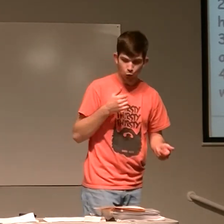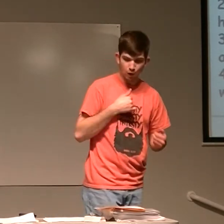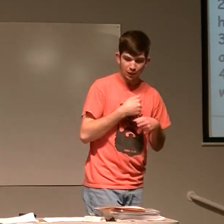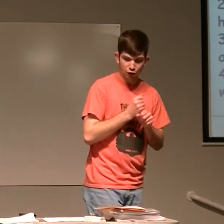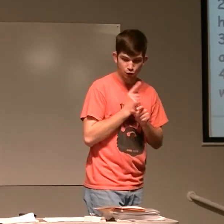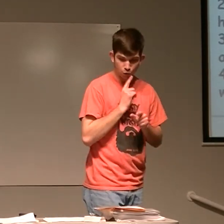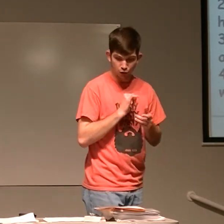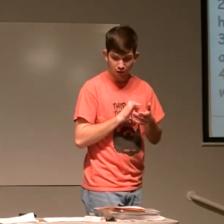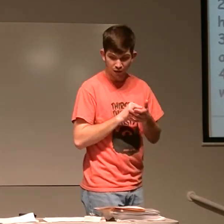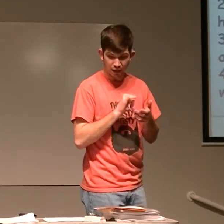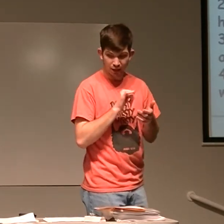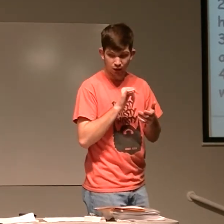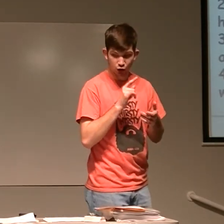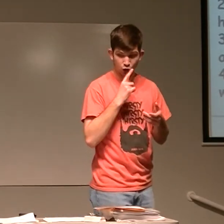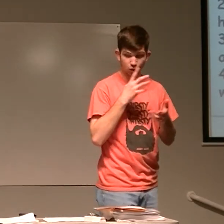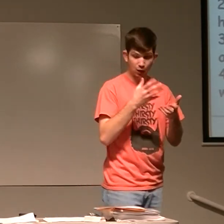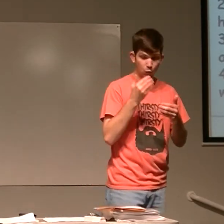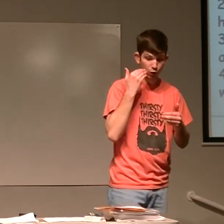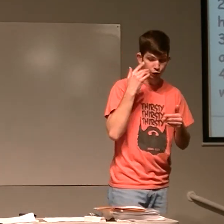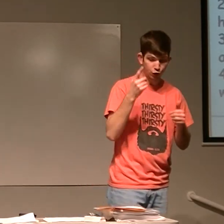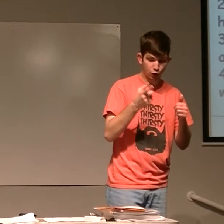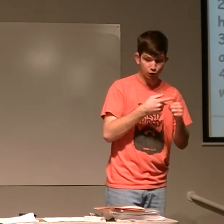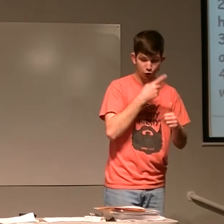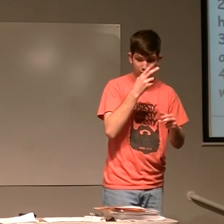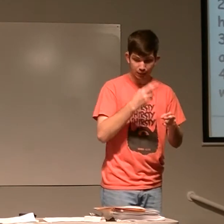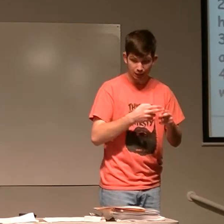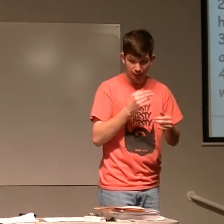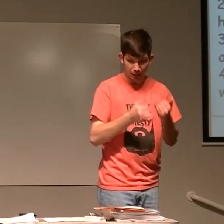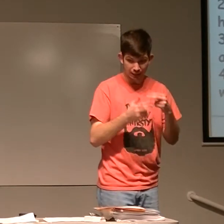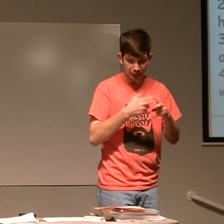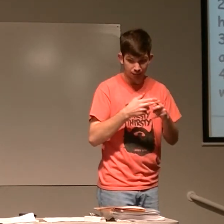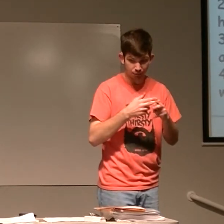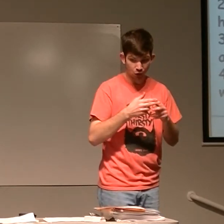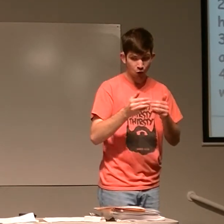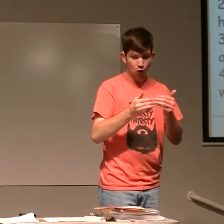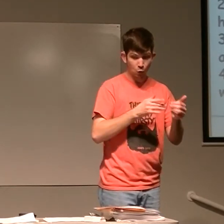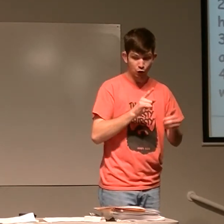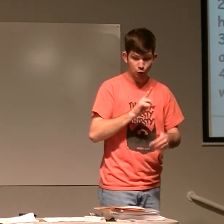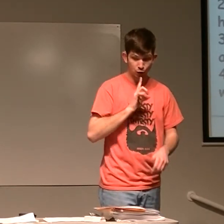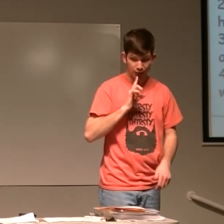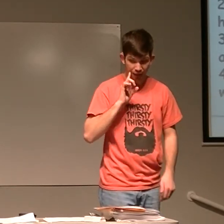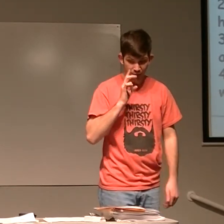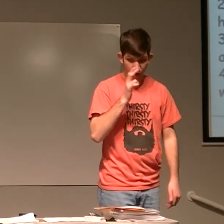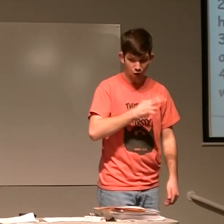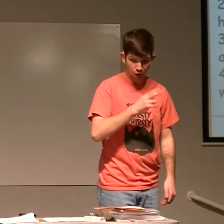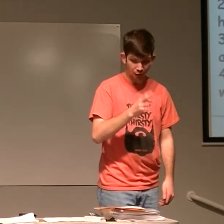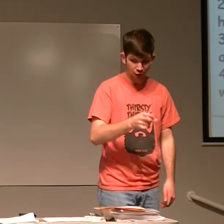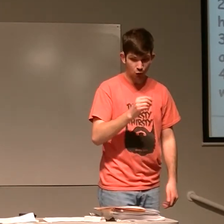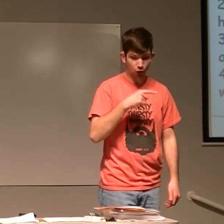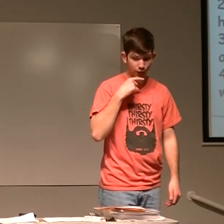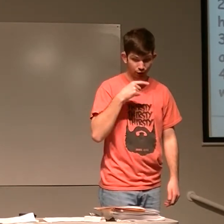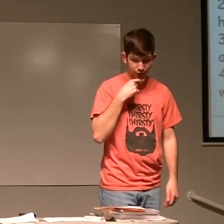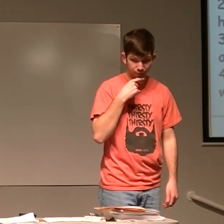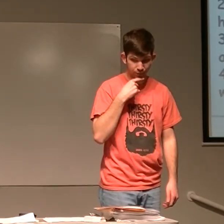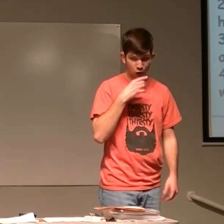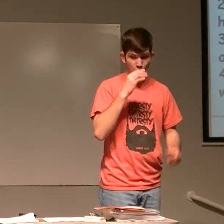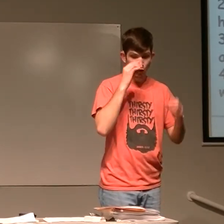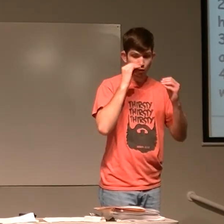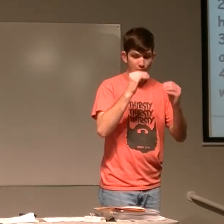You want to make sure that they will want to know your first and last name, whether you are deaf, hard of hearing, or hearing, who's teaching